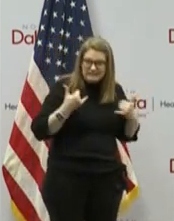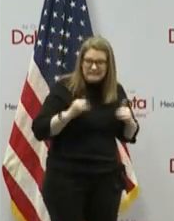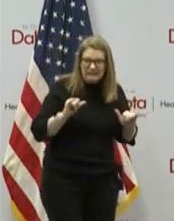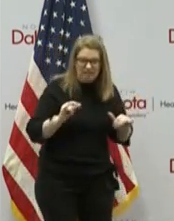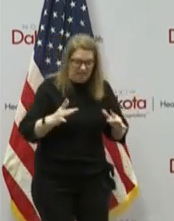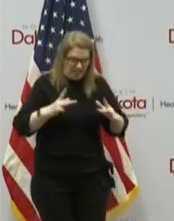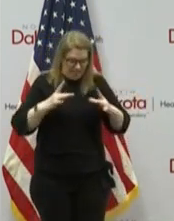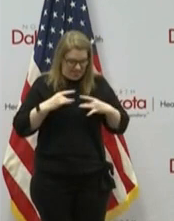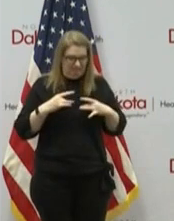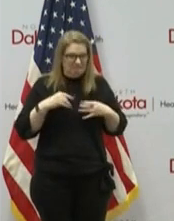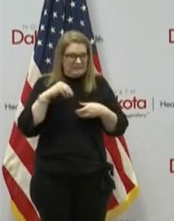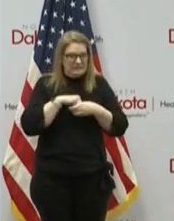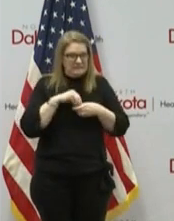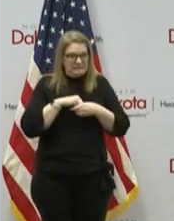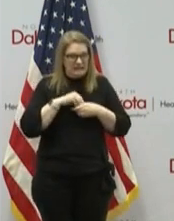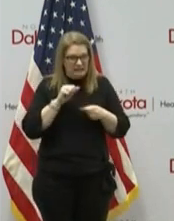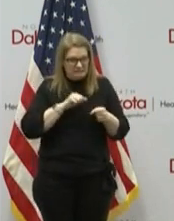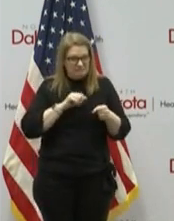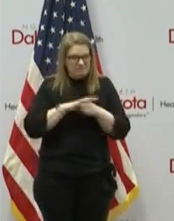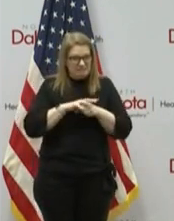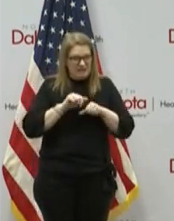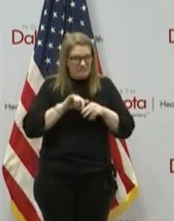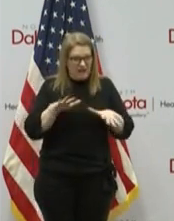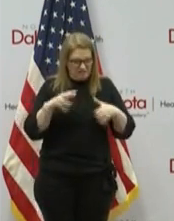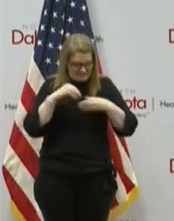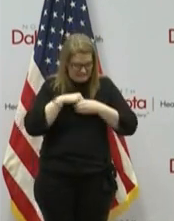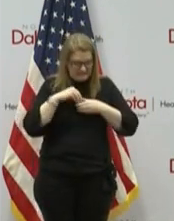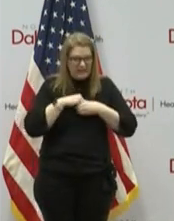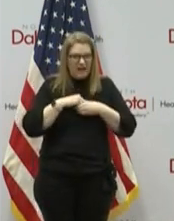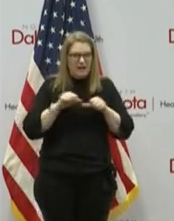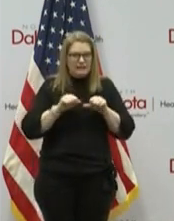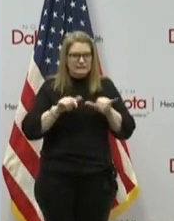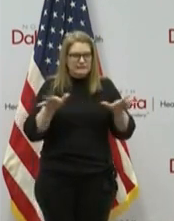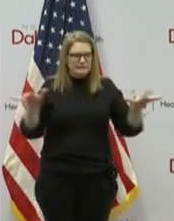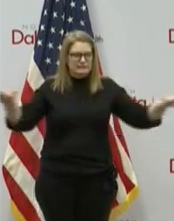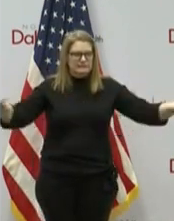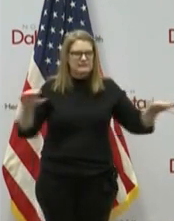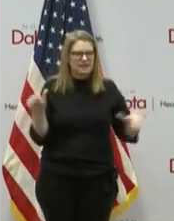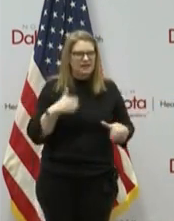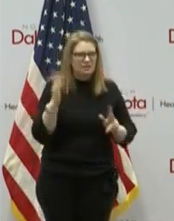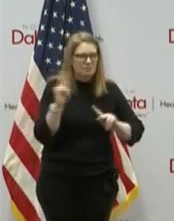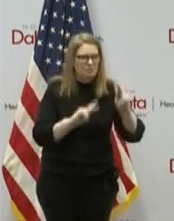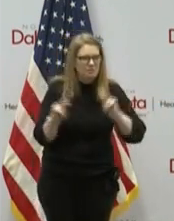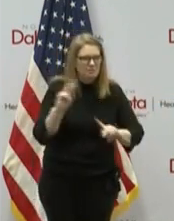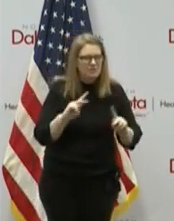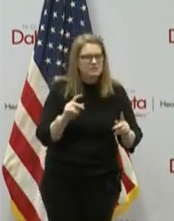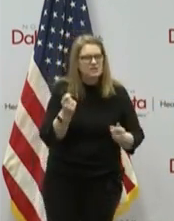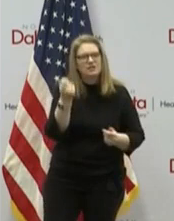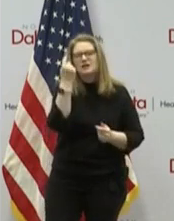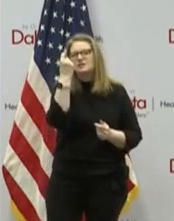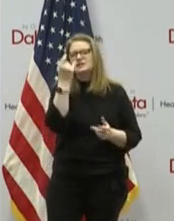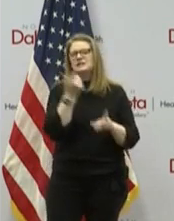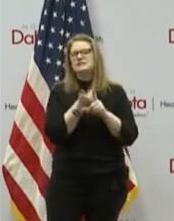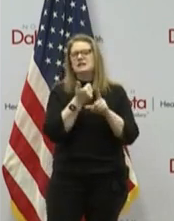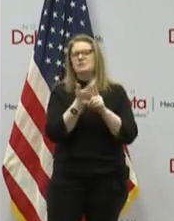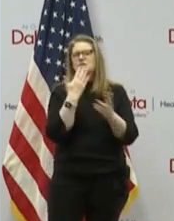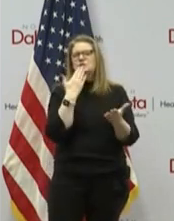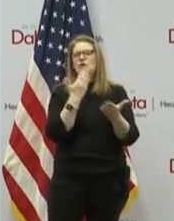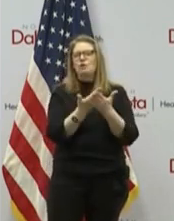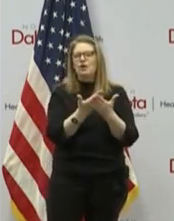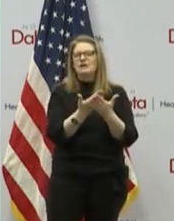this and not have symptoms. So that was good learning for us and good learning for the nation in terms of rural